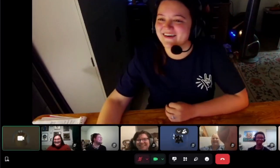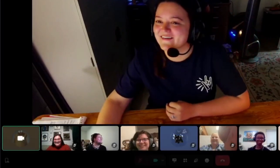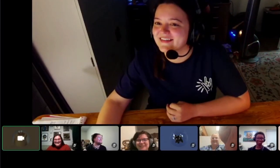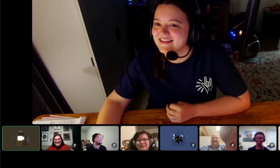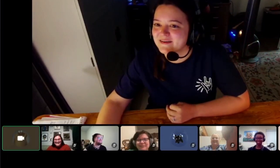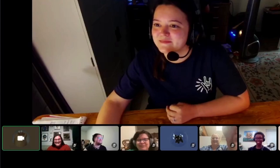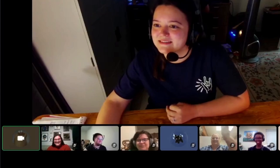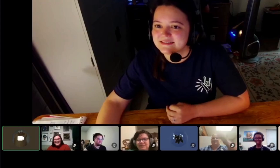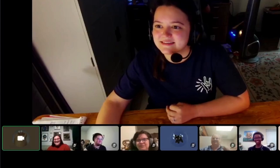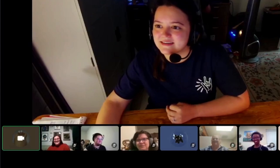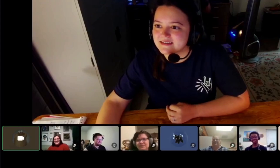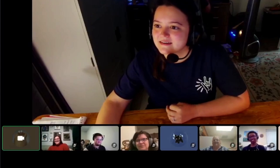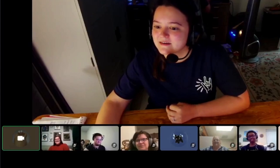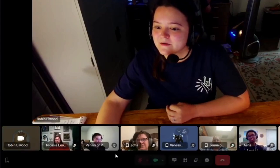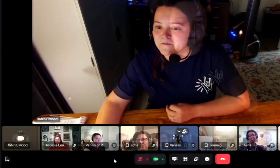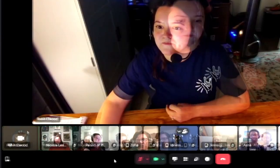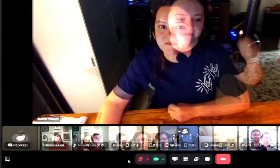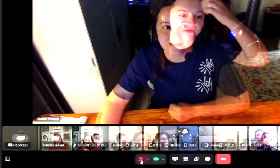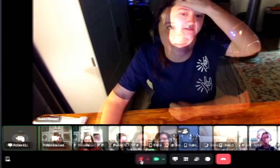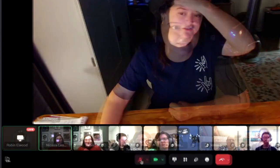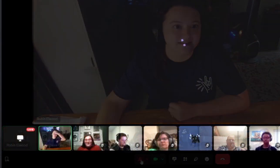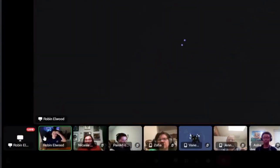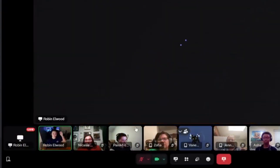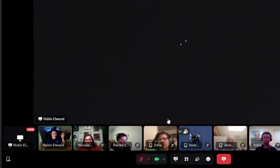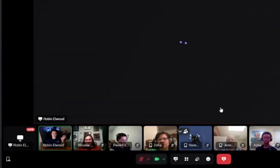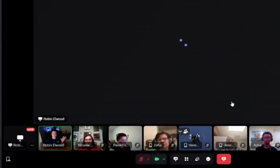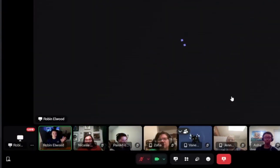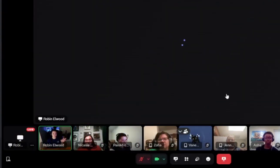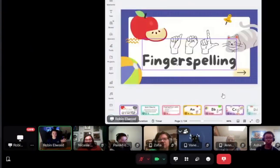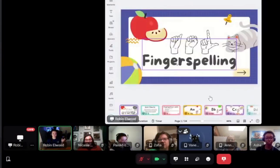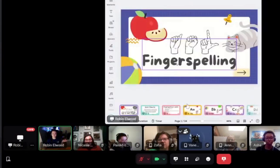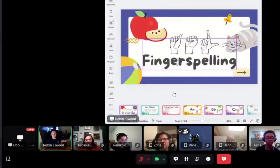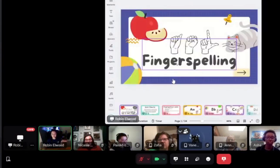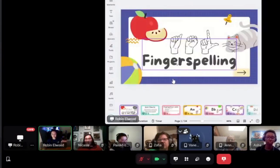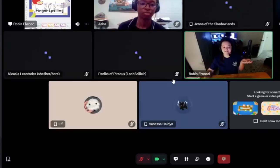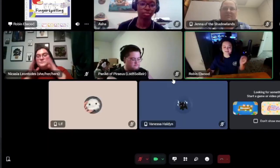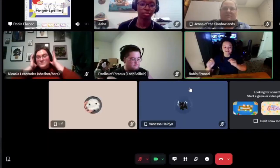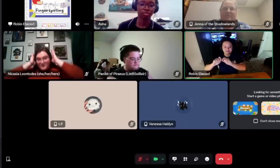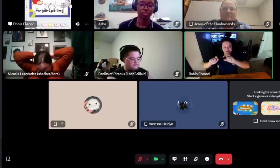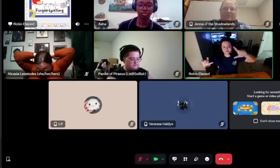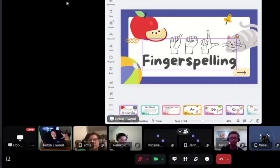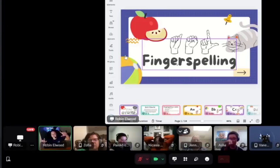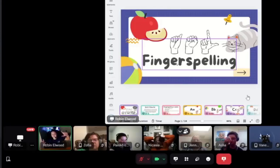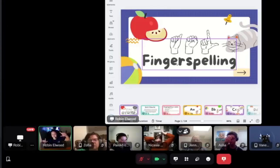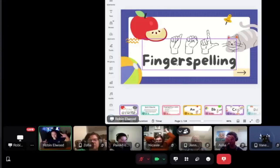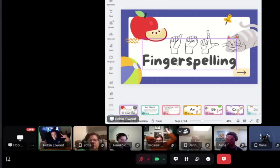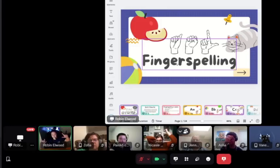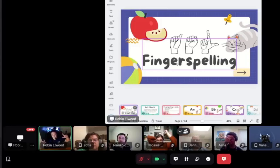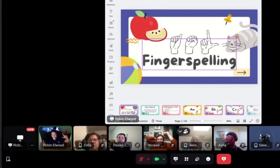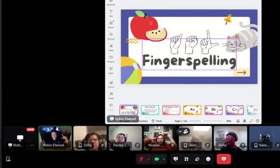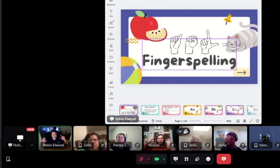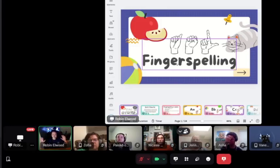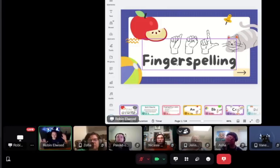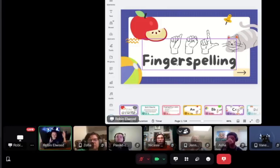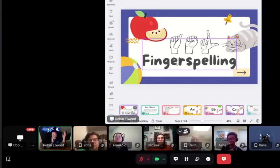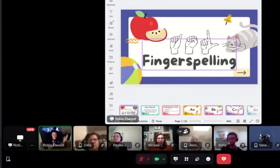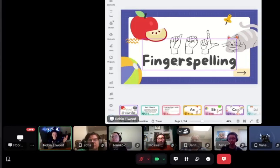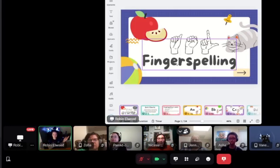So let me see. Okay. So the best way for me to share this with y'all is unfortunately I can't like present the entire PowerPoint because then I can't see your